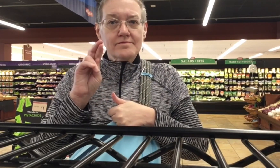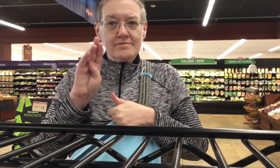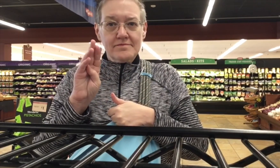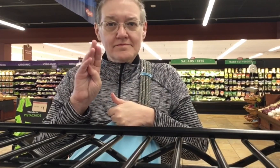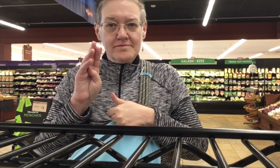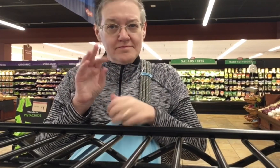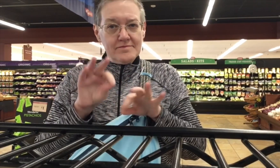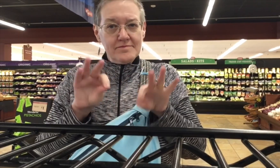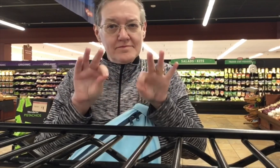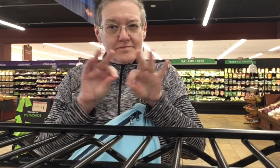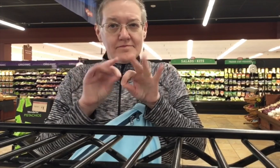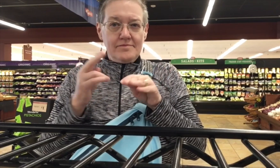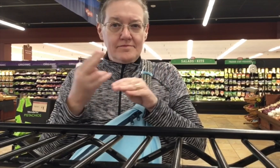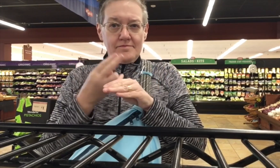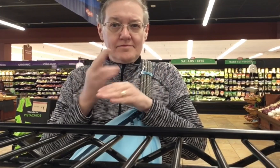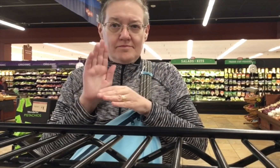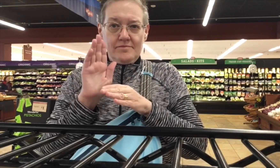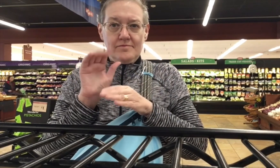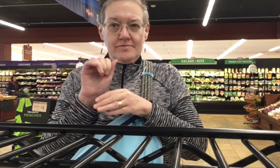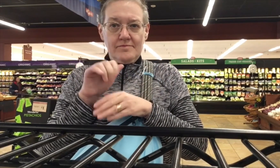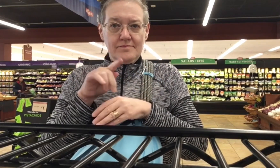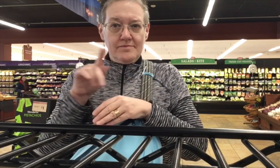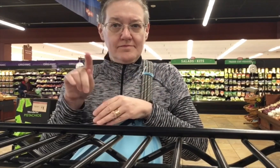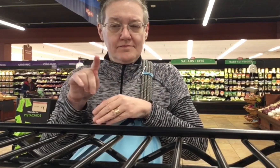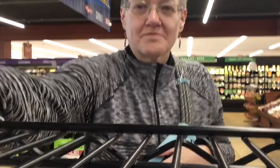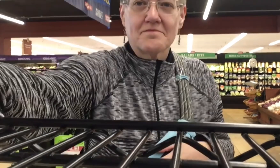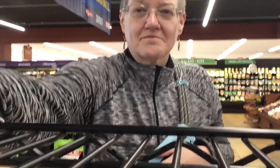the high-carb vegetables. That's important to use your app.